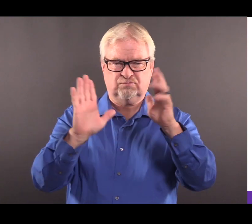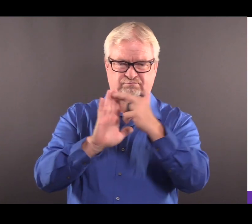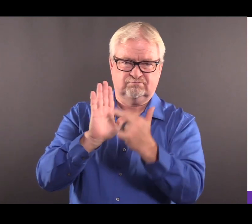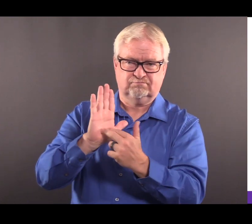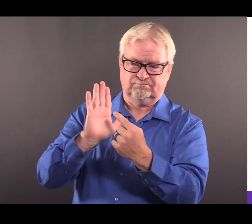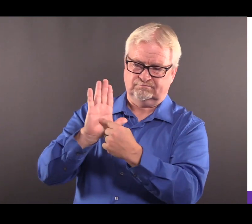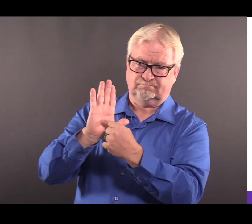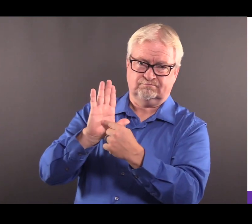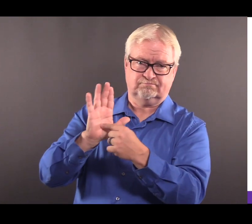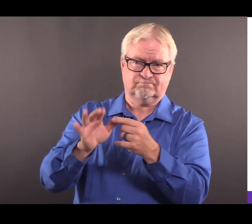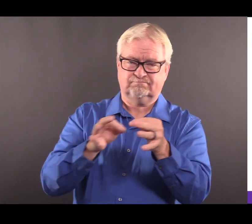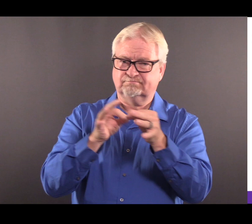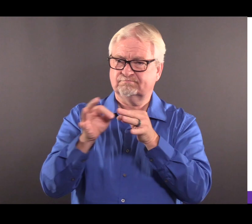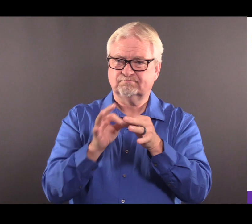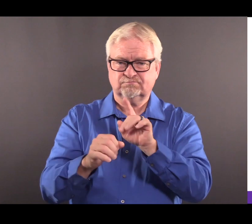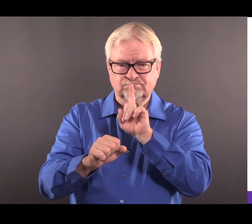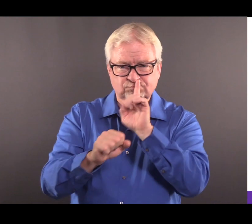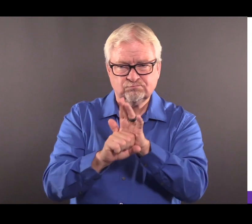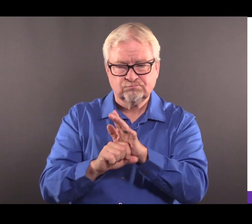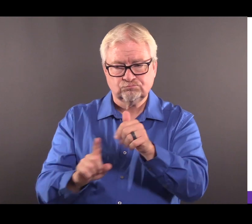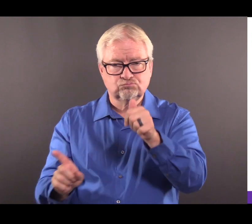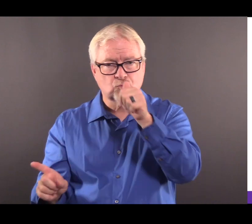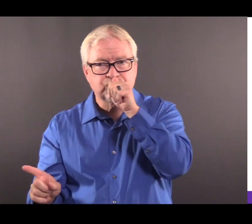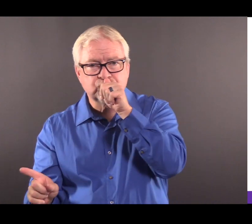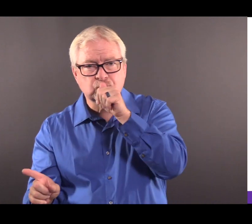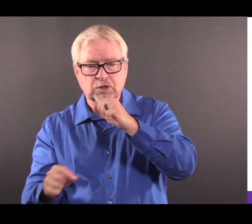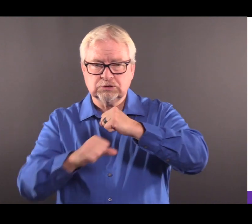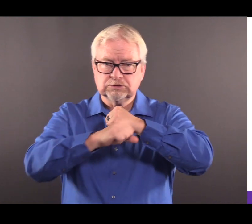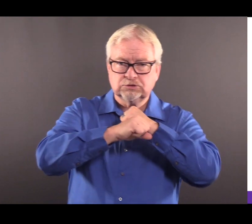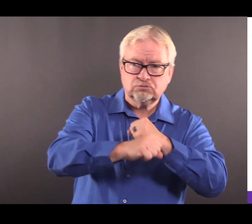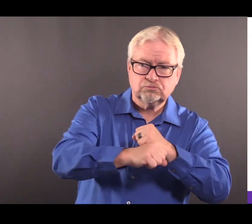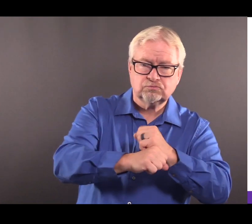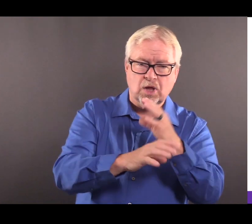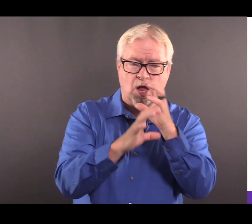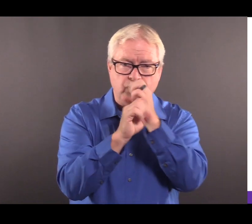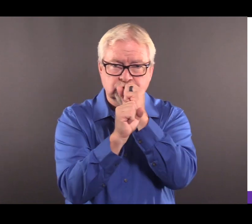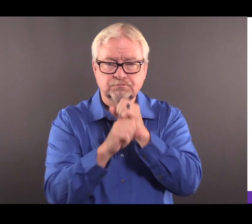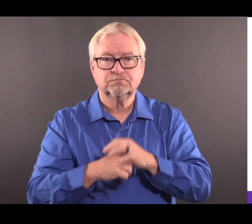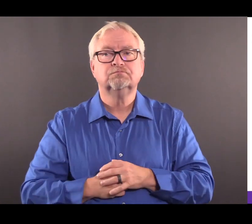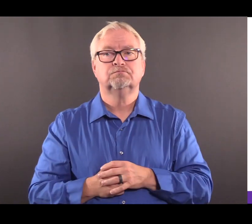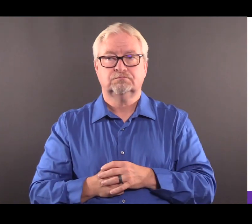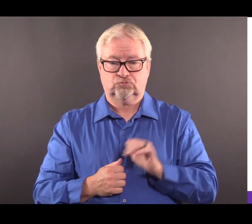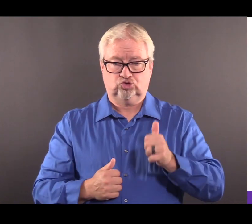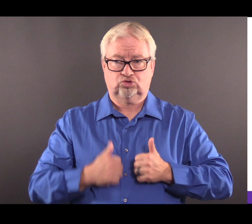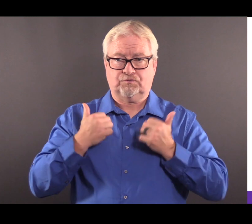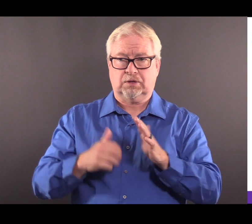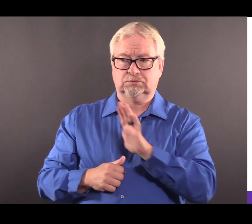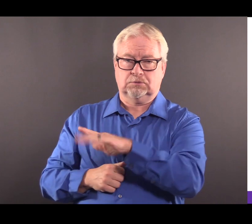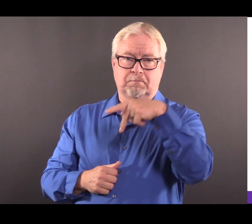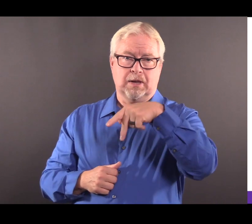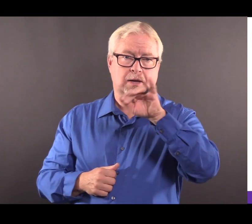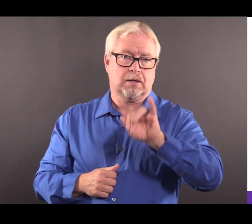HUD specifies certain requirements to ensure privacy and confidentiality of